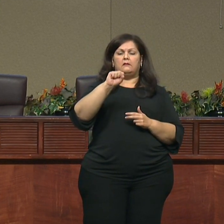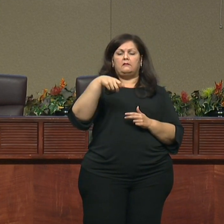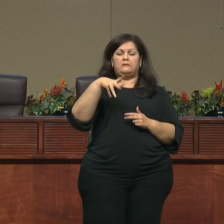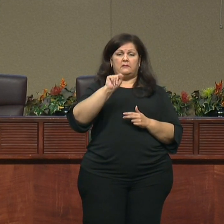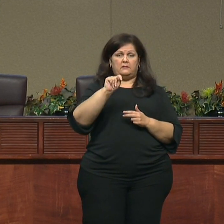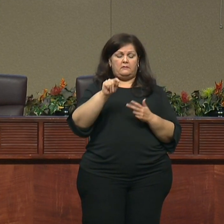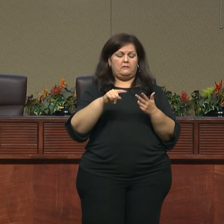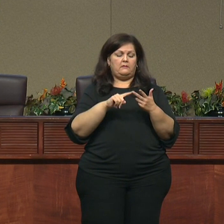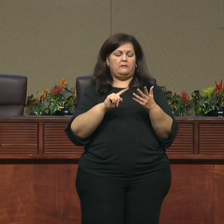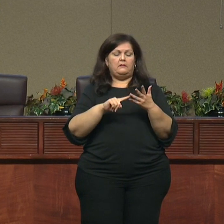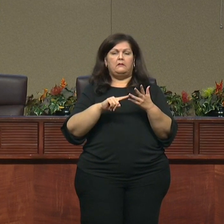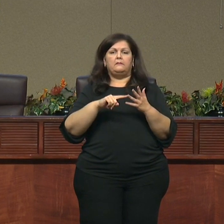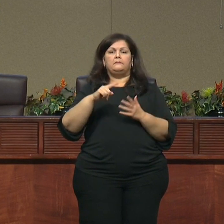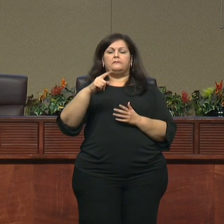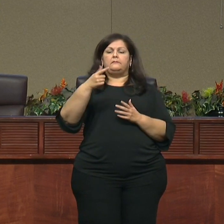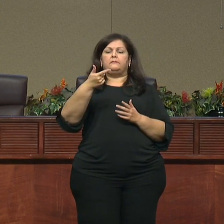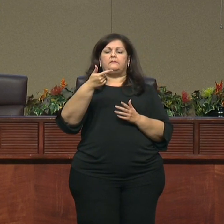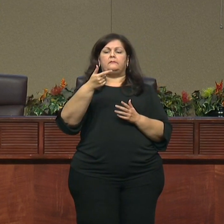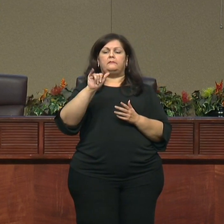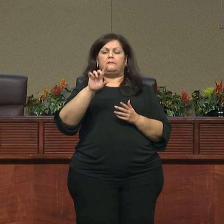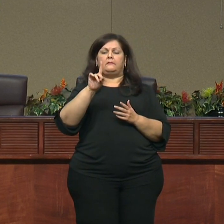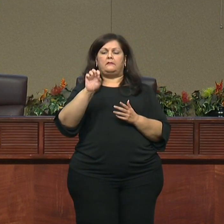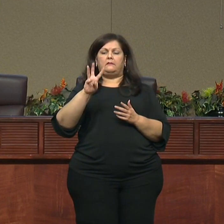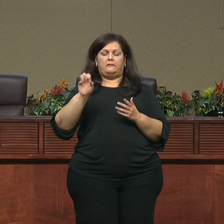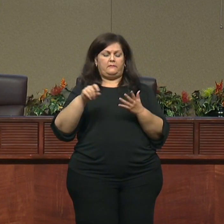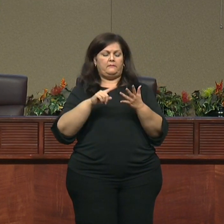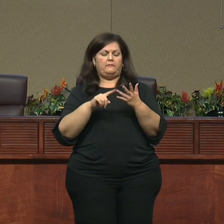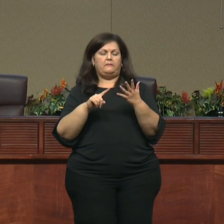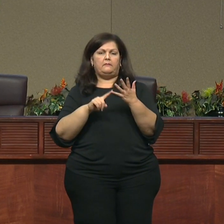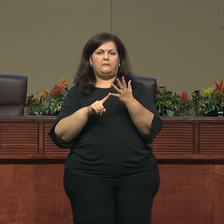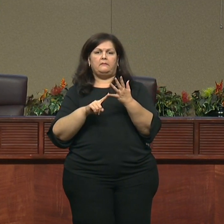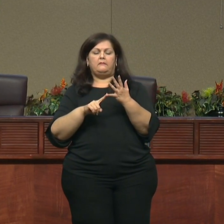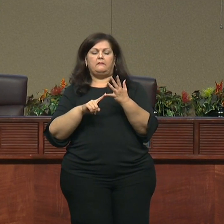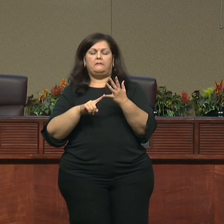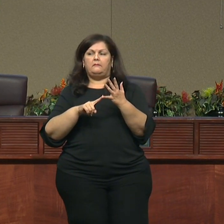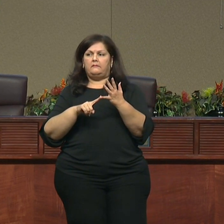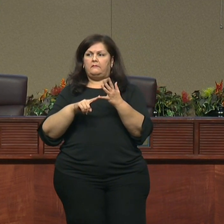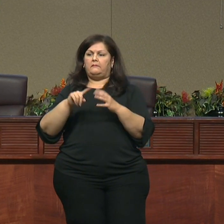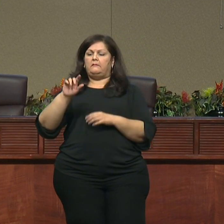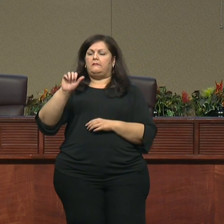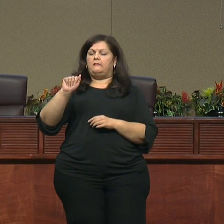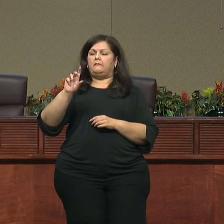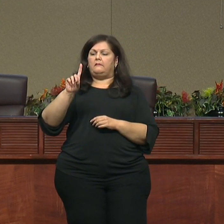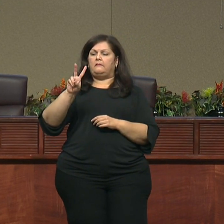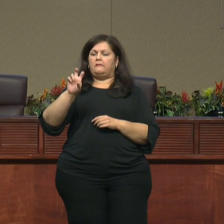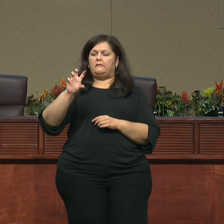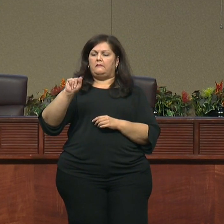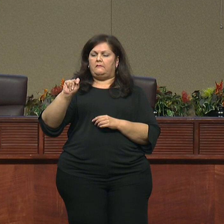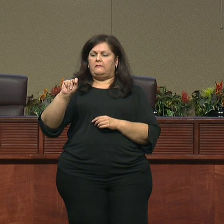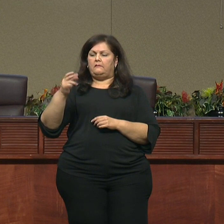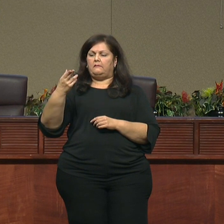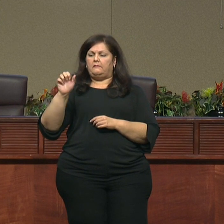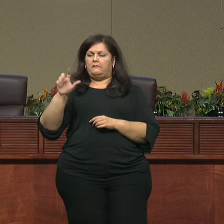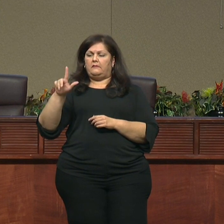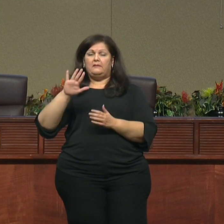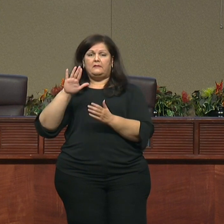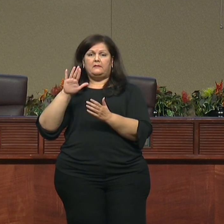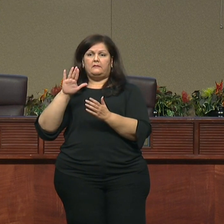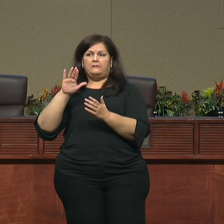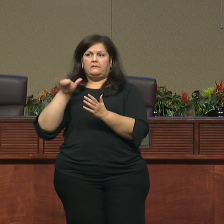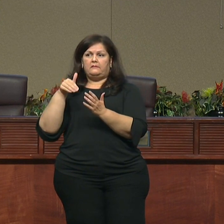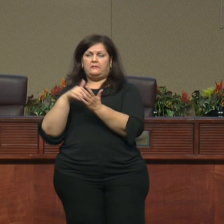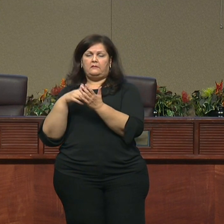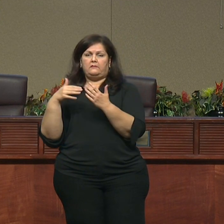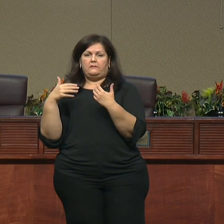Care, Guidewell Emergency Doctors, Passport Health, and Advent Health Central Cares are all